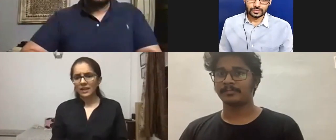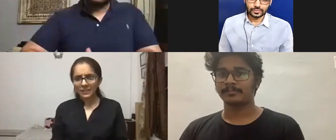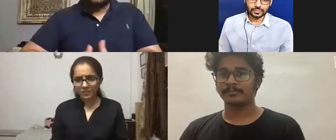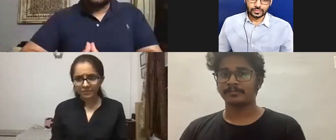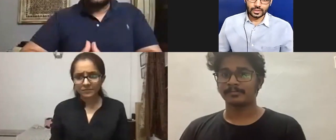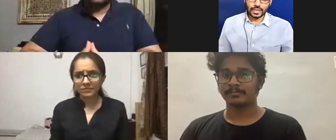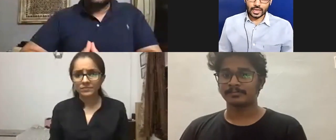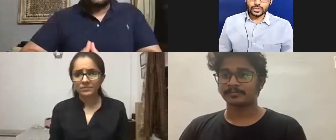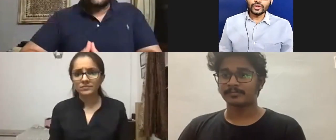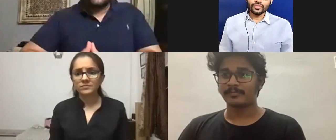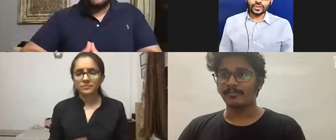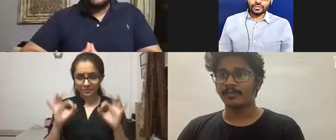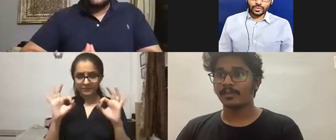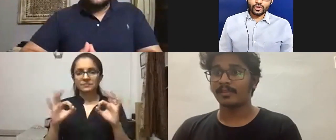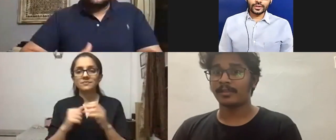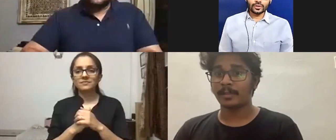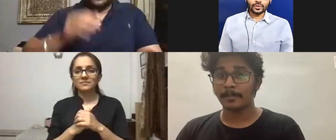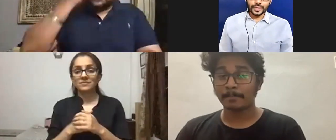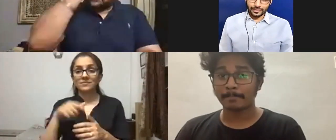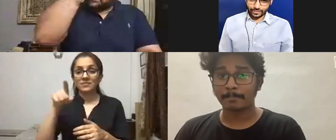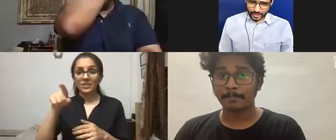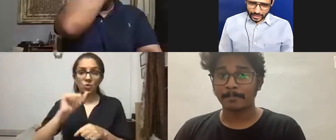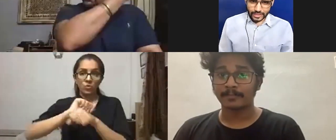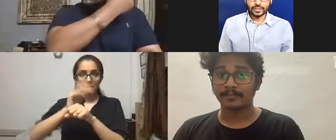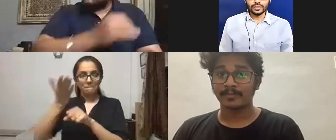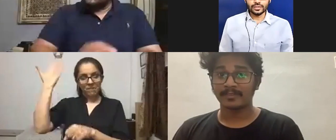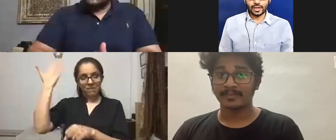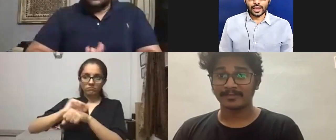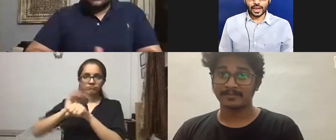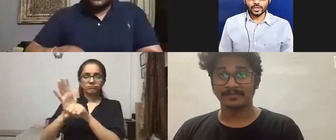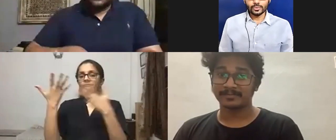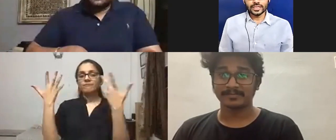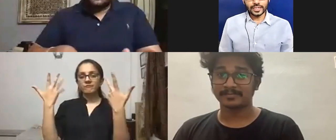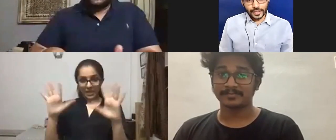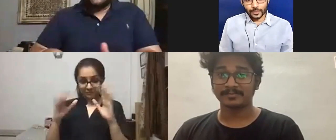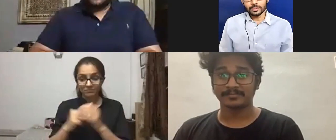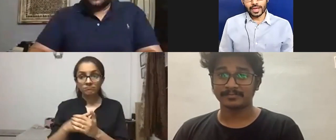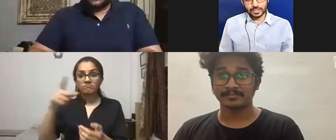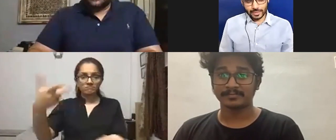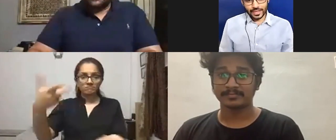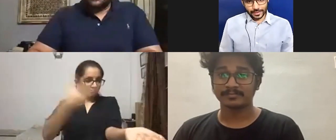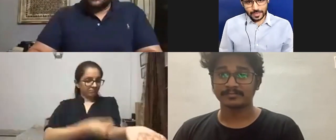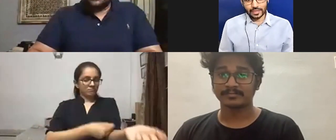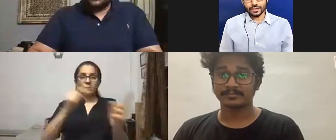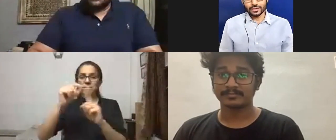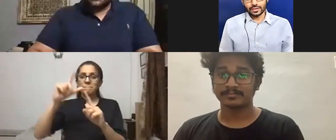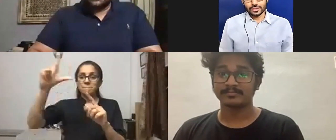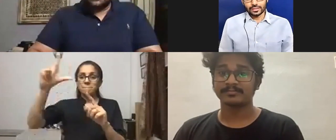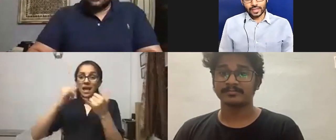answer on that. Yeah. So if you have got a COVID infection and you were treated with plasma